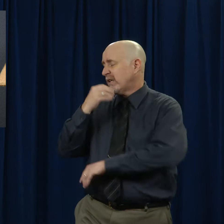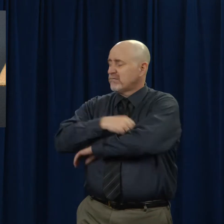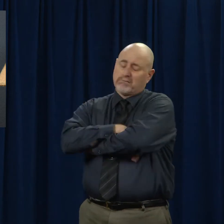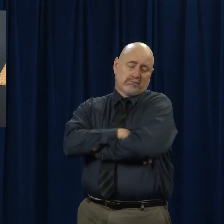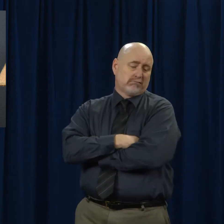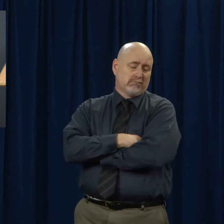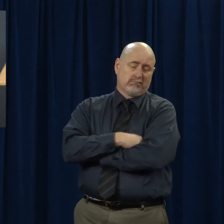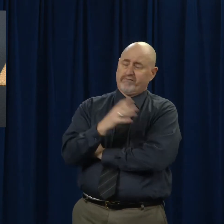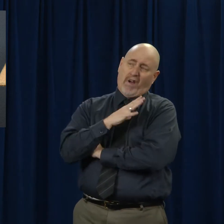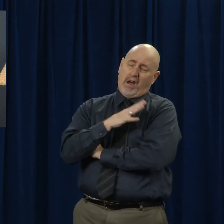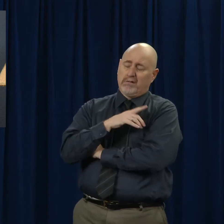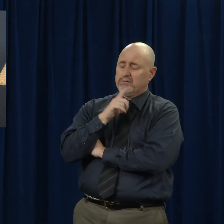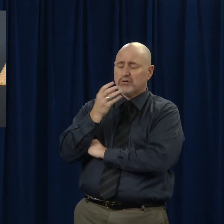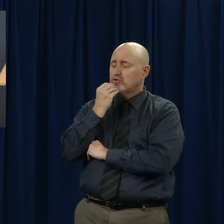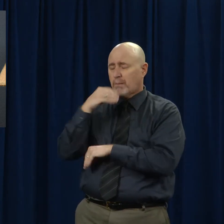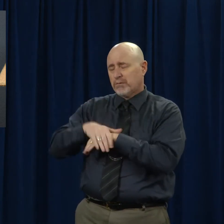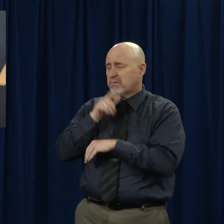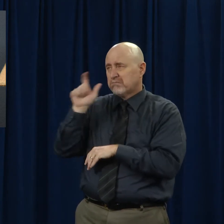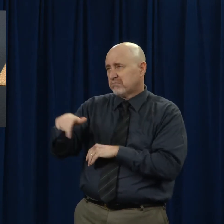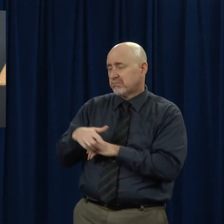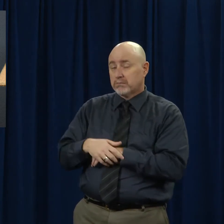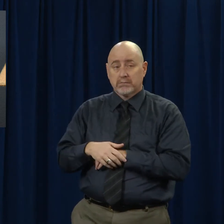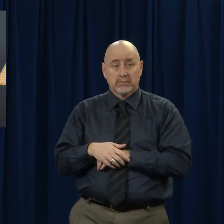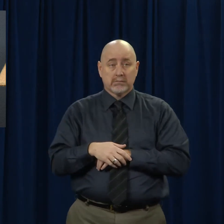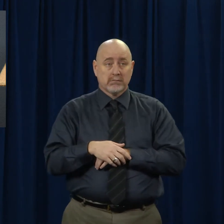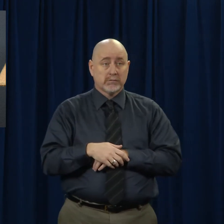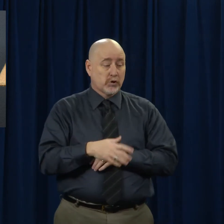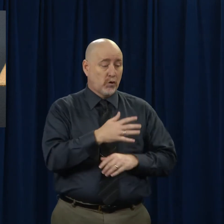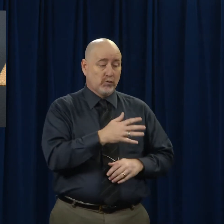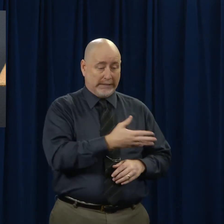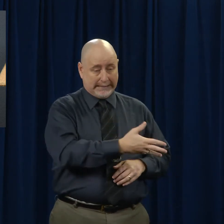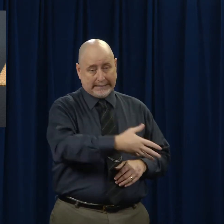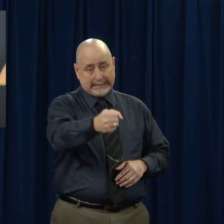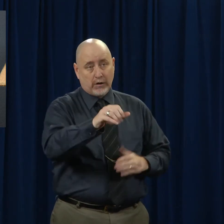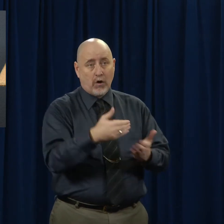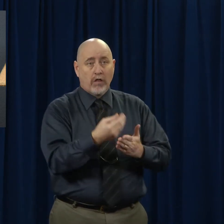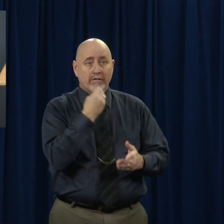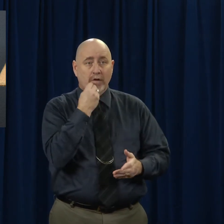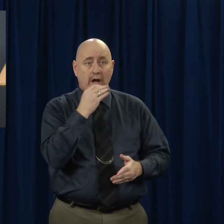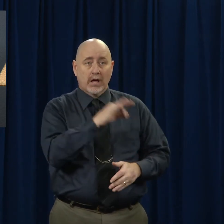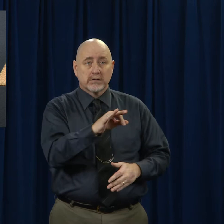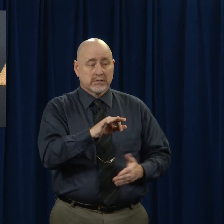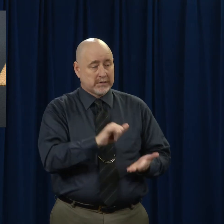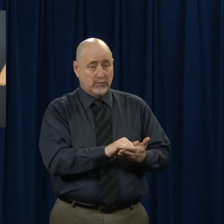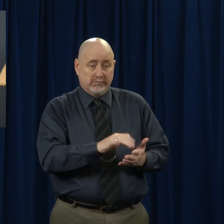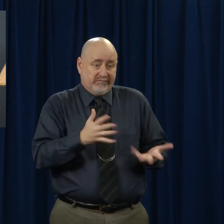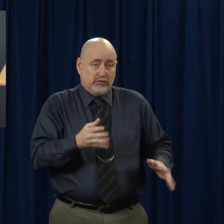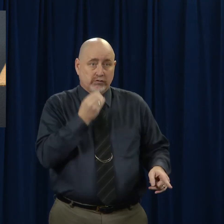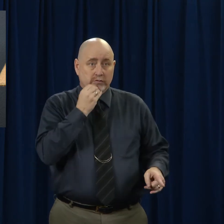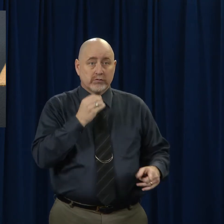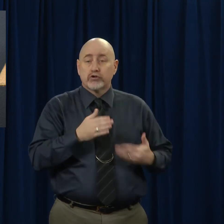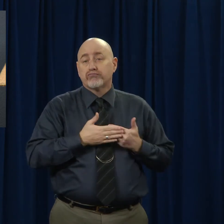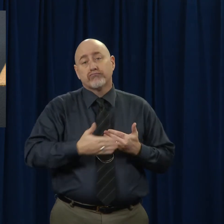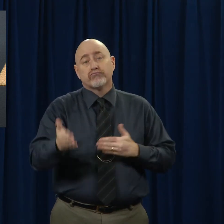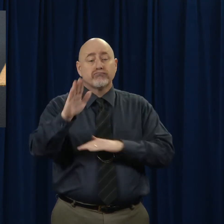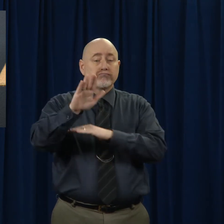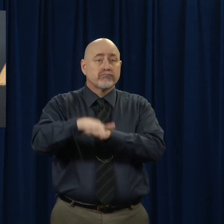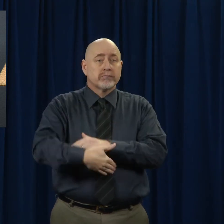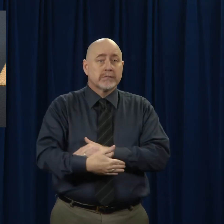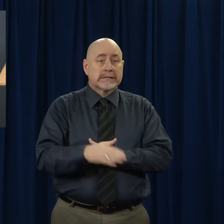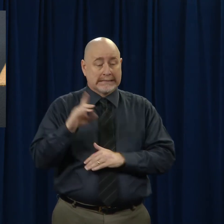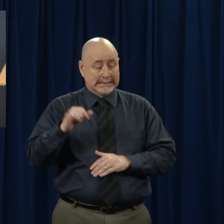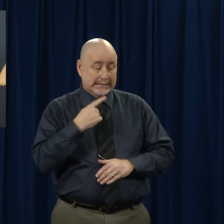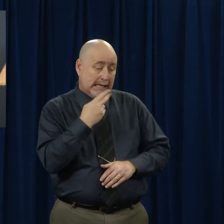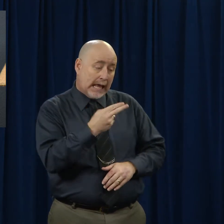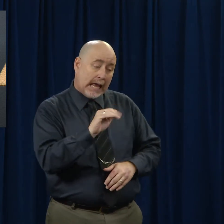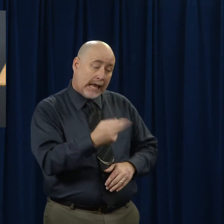eat. That's fine, I don't have to have supper. And so Caleb got all the fries, and that was the evening meal. And we went on through the evening. Cindy